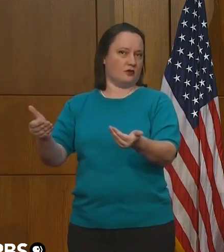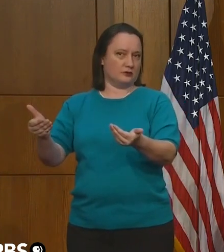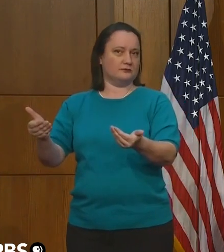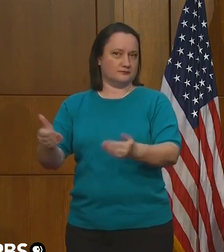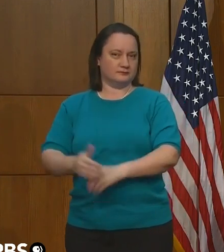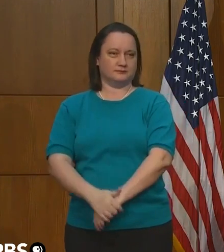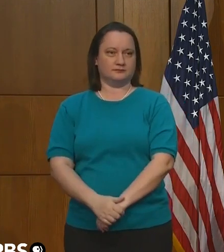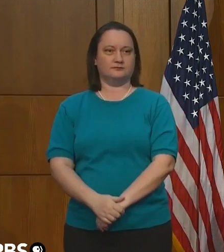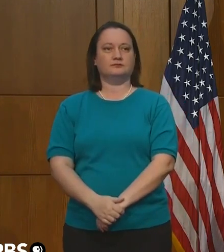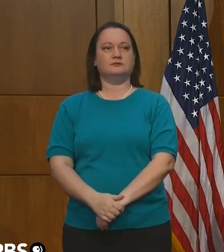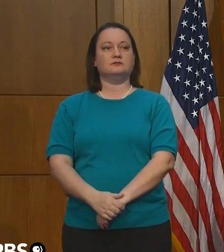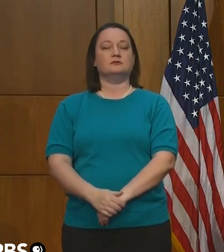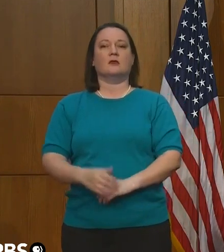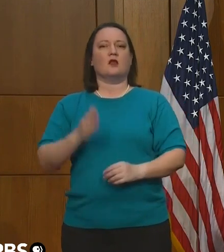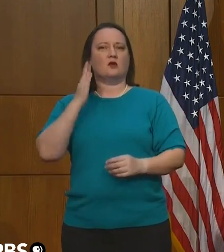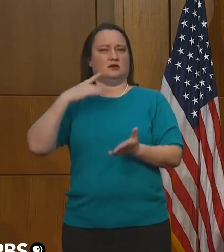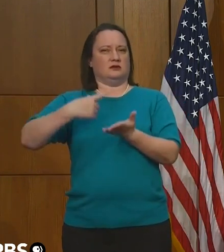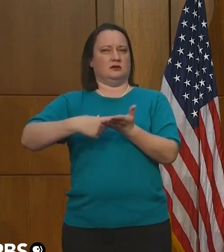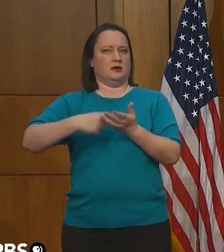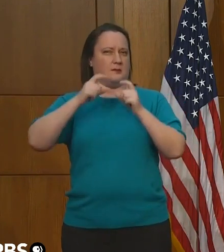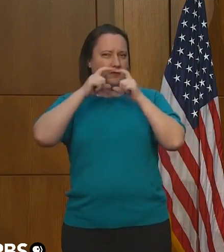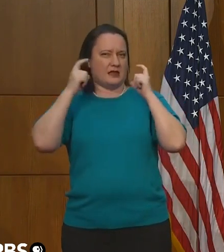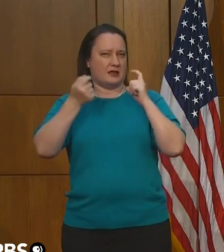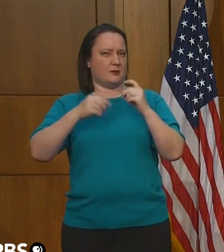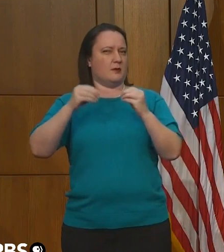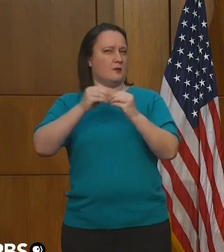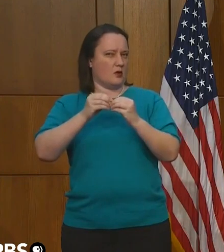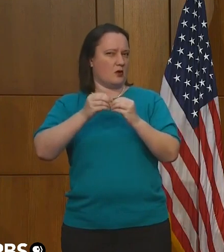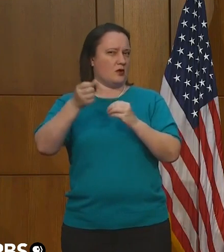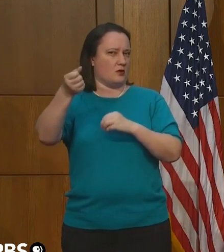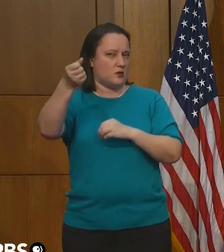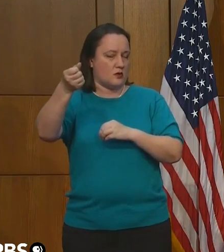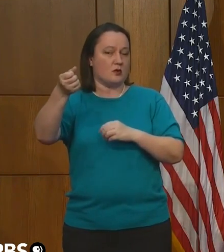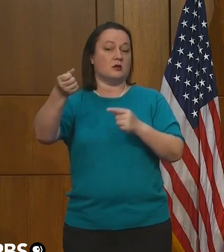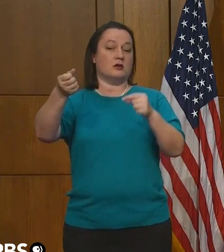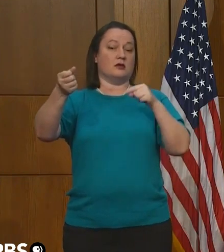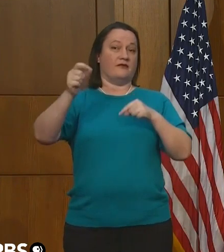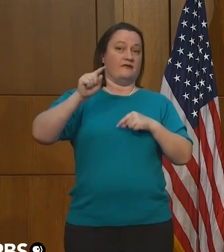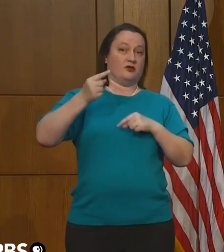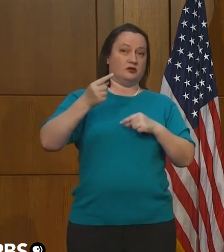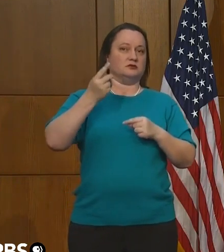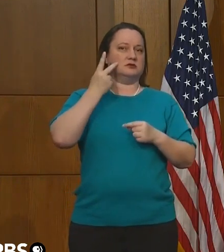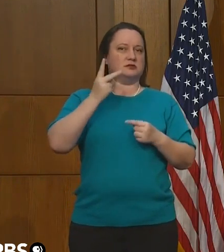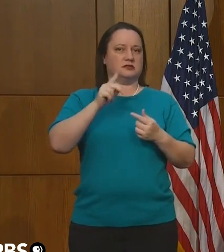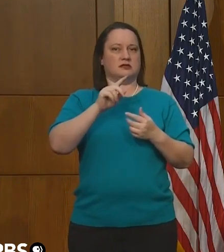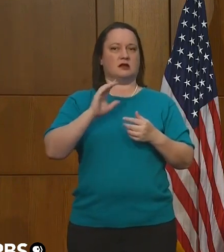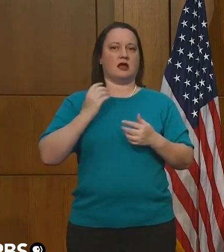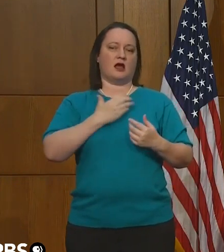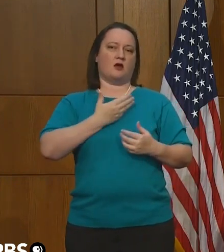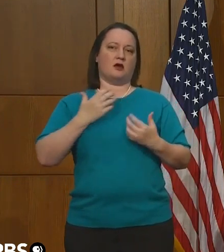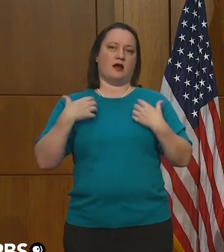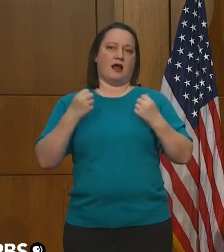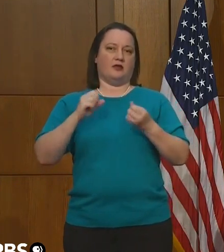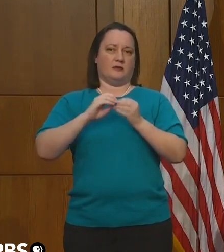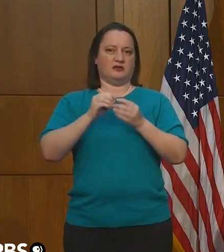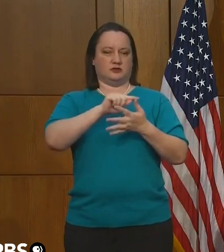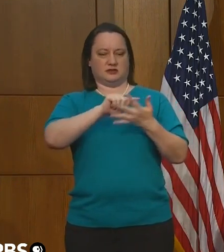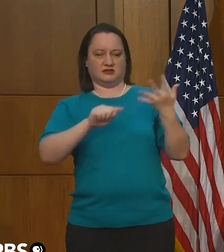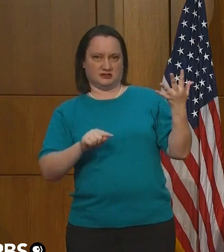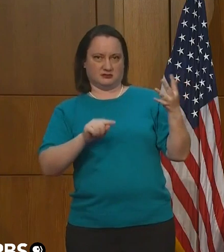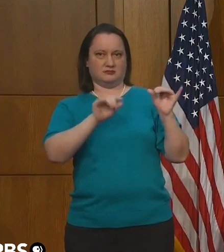talk more about masks in a moment, but now let's talk about the trends in our health metrics. Since